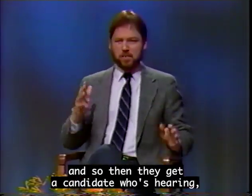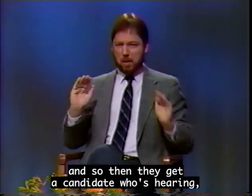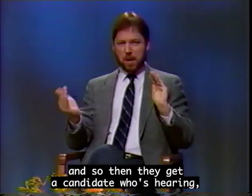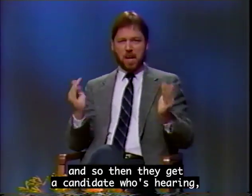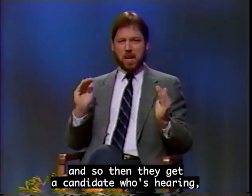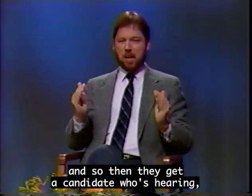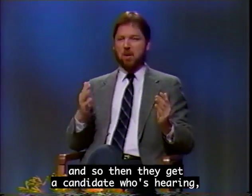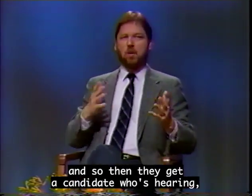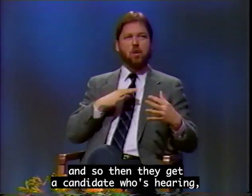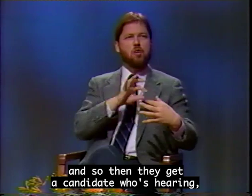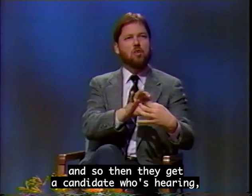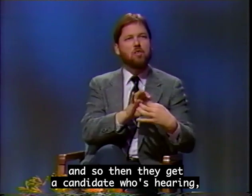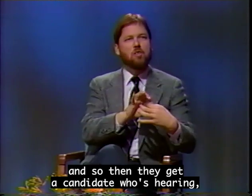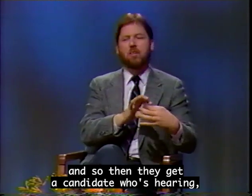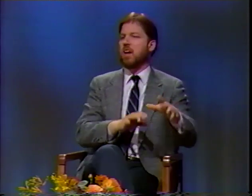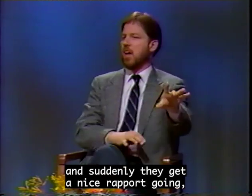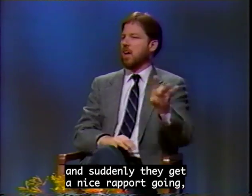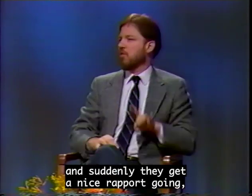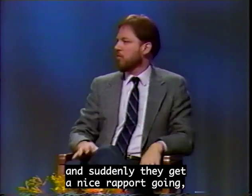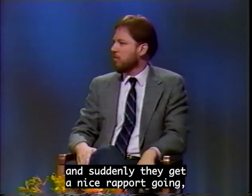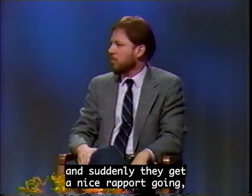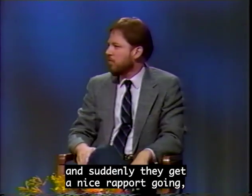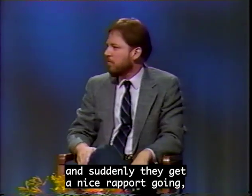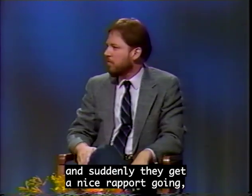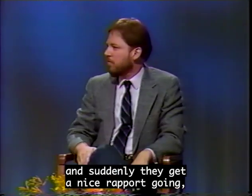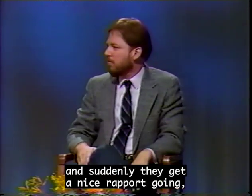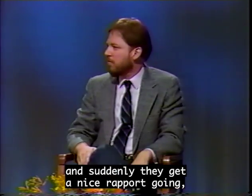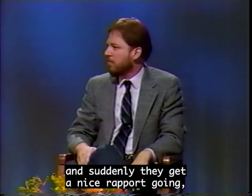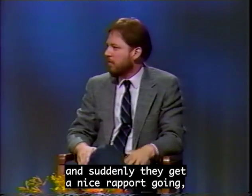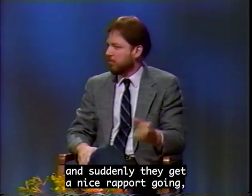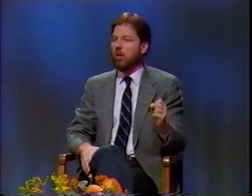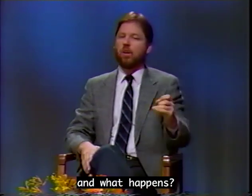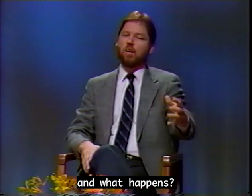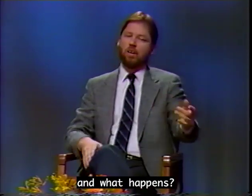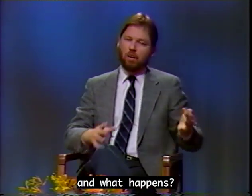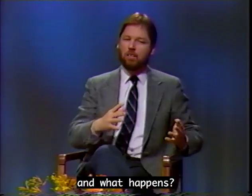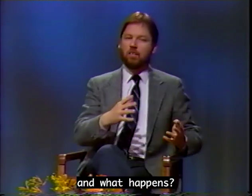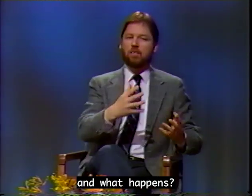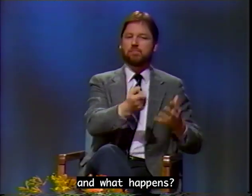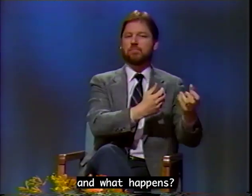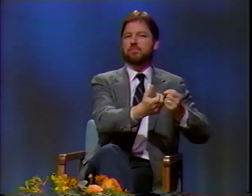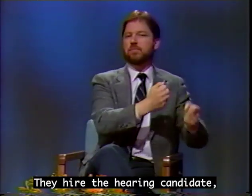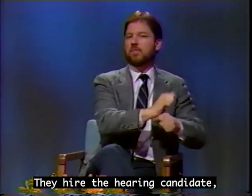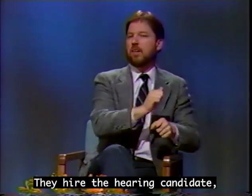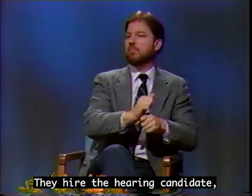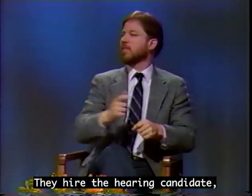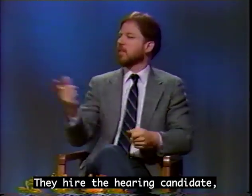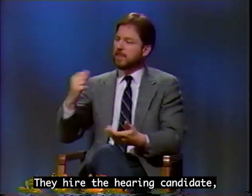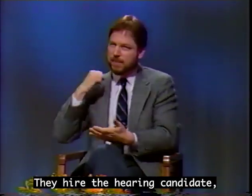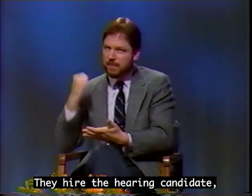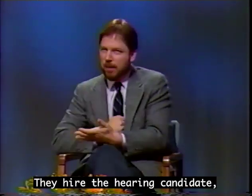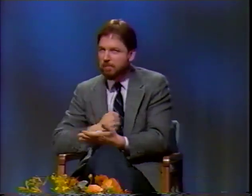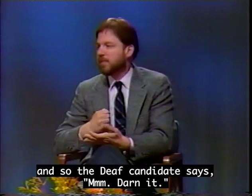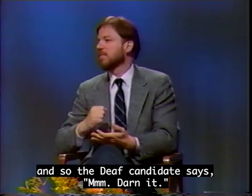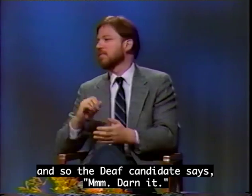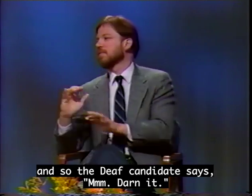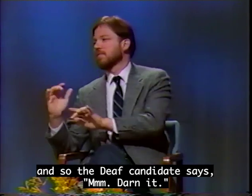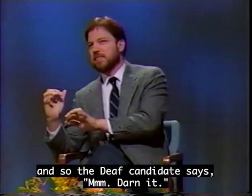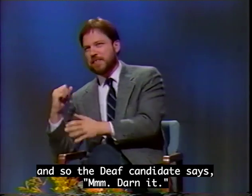and so then they get a candidate who's hearing, and suddenly they get a nice rapport going, and what happens? They hire the hearing candidate. And so the